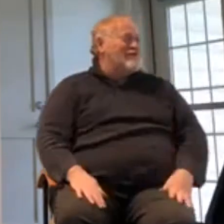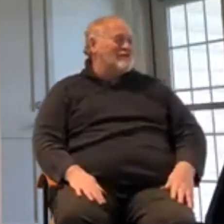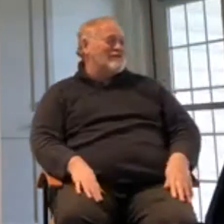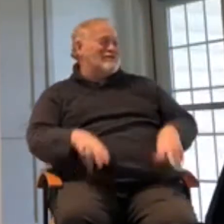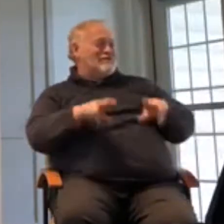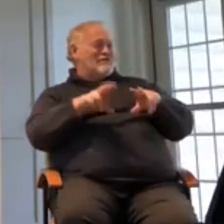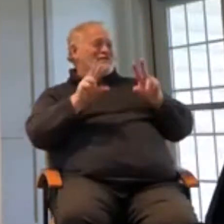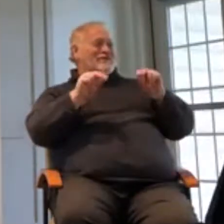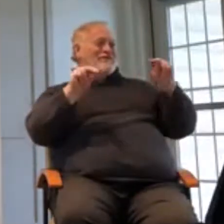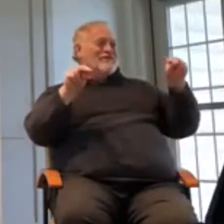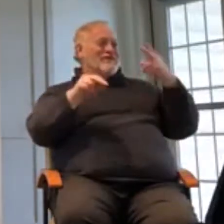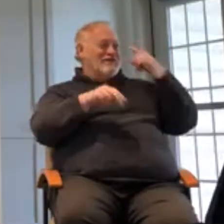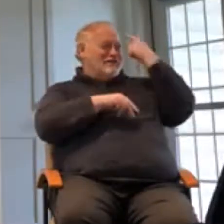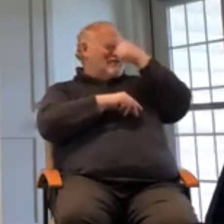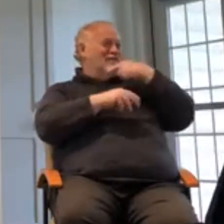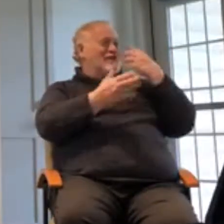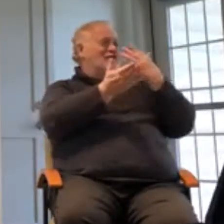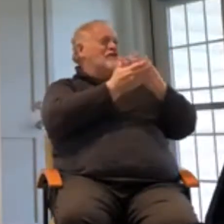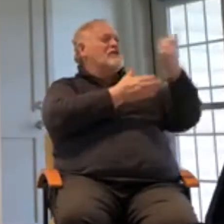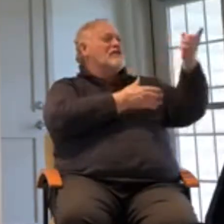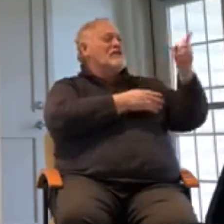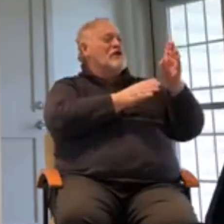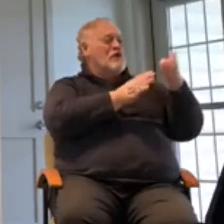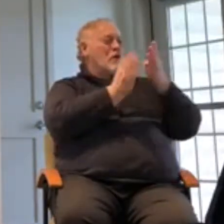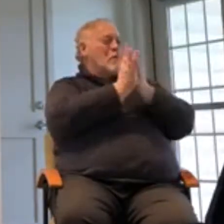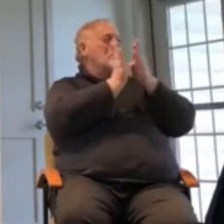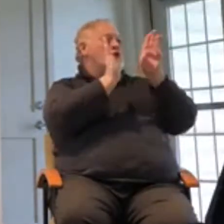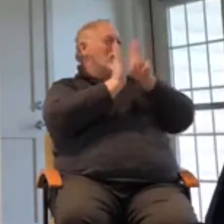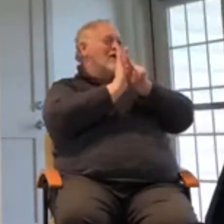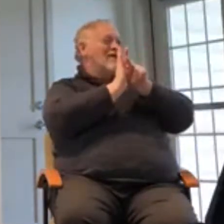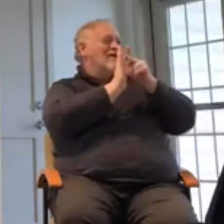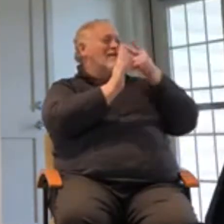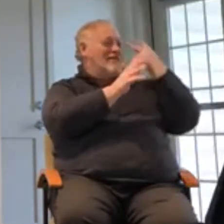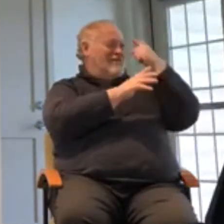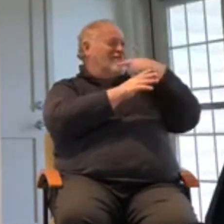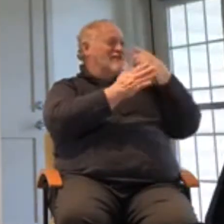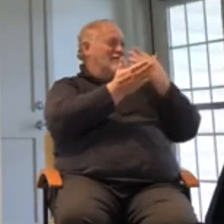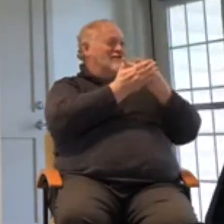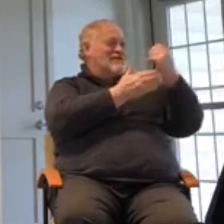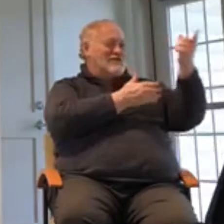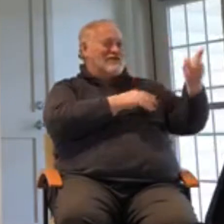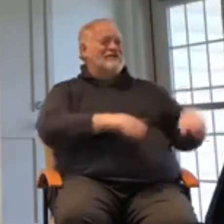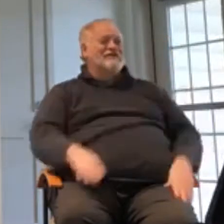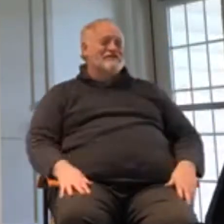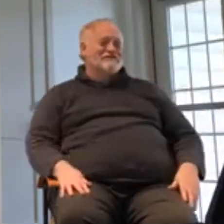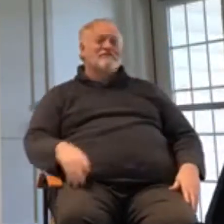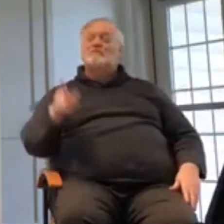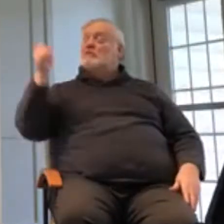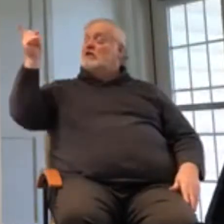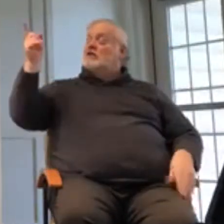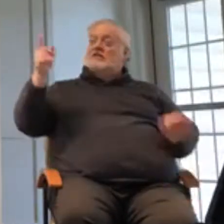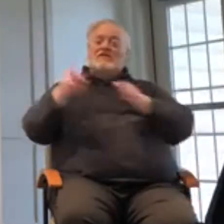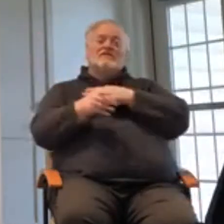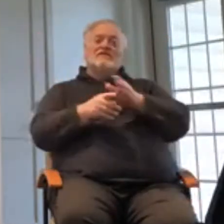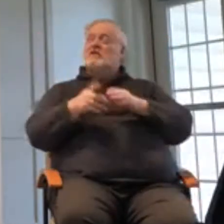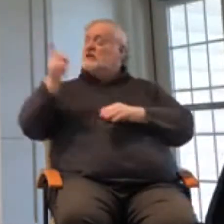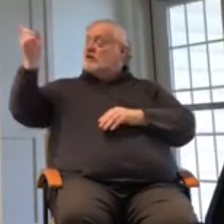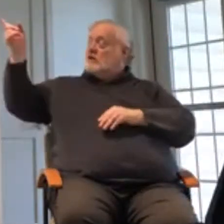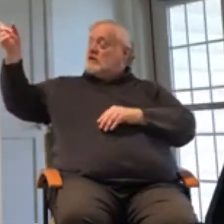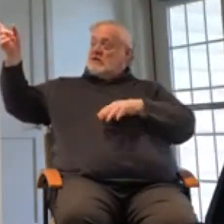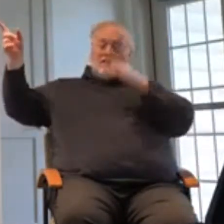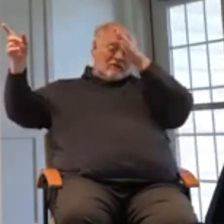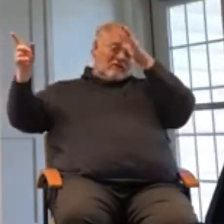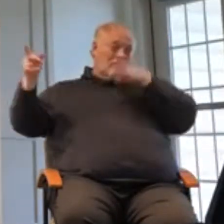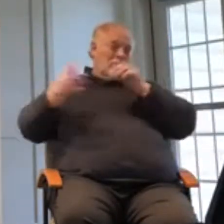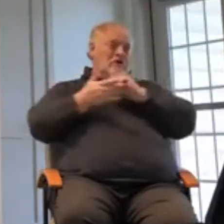looks so good. Or that Burger King looks so good. But this song, it's got a rich history. Charles Weigel wrote